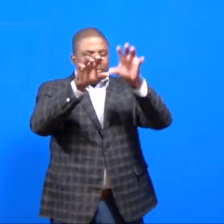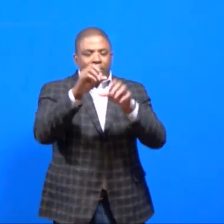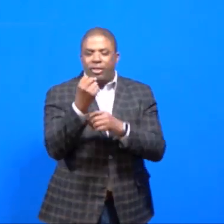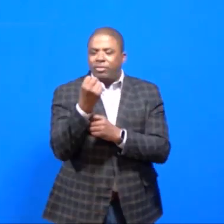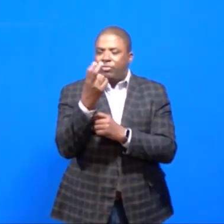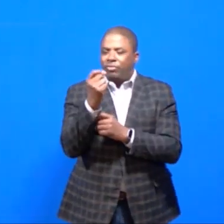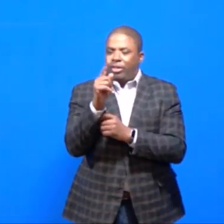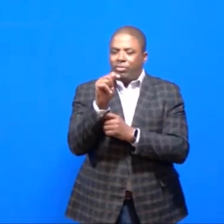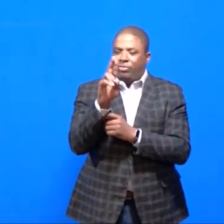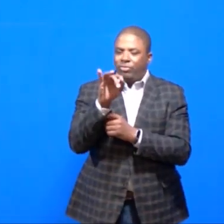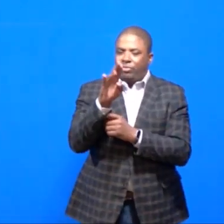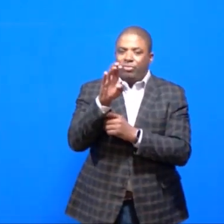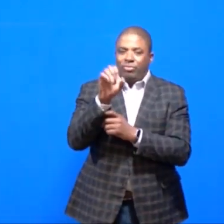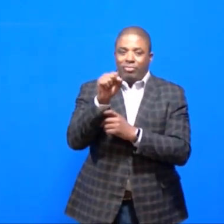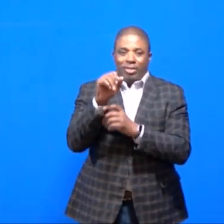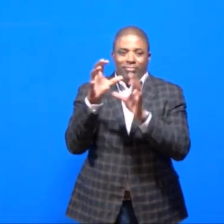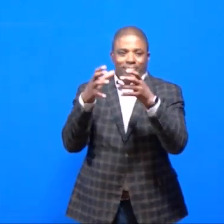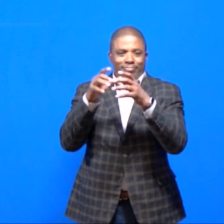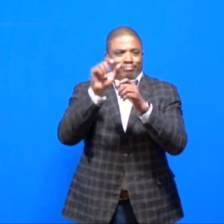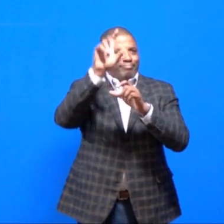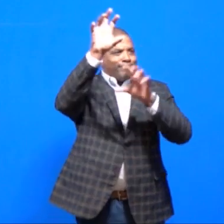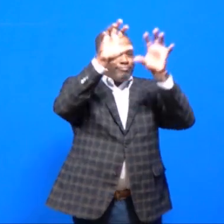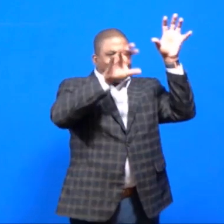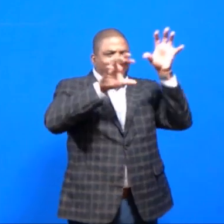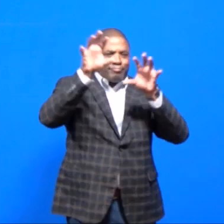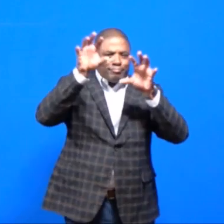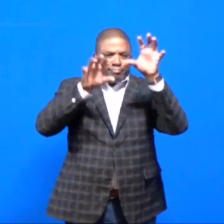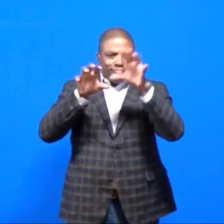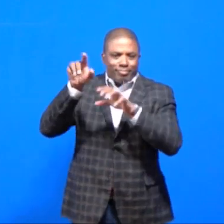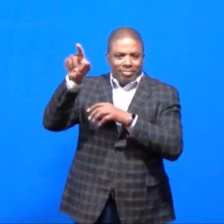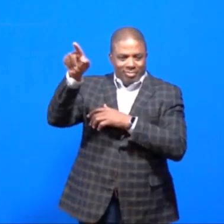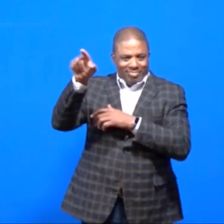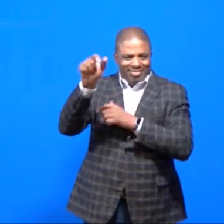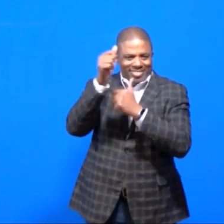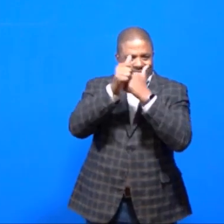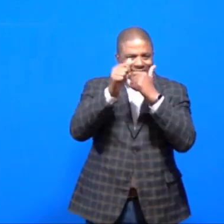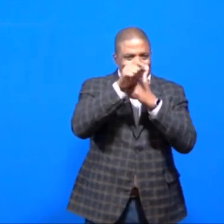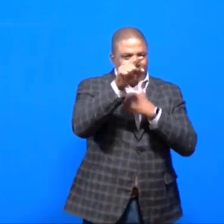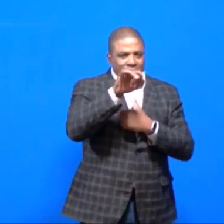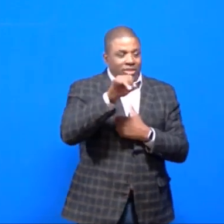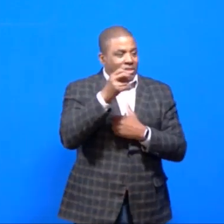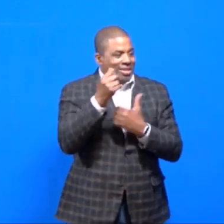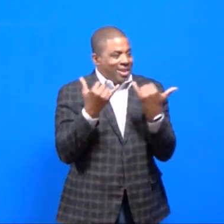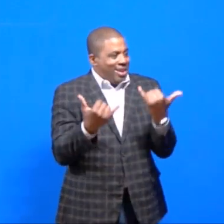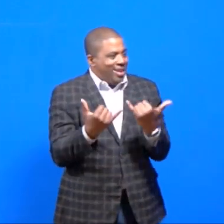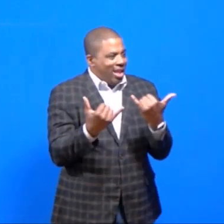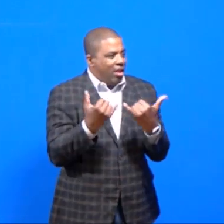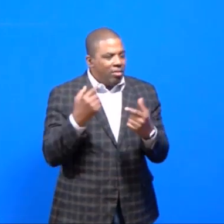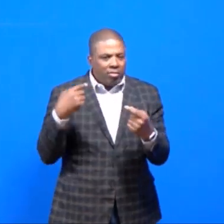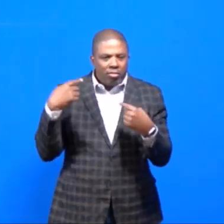And we see that land, it was divided into different regions. And each one